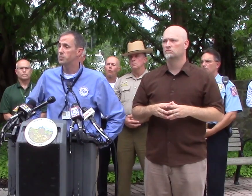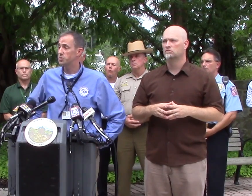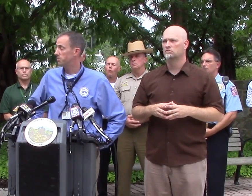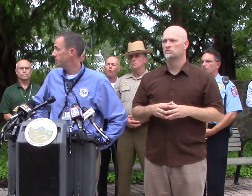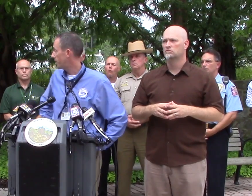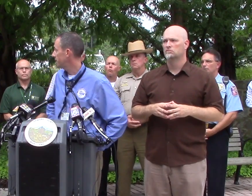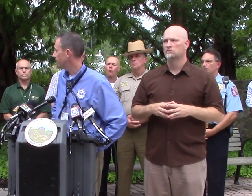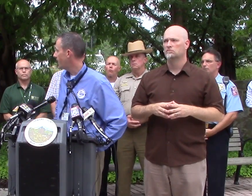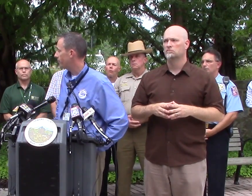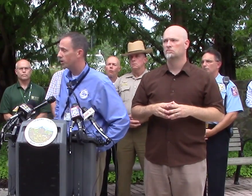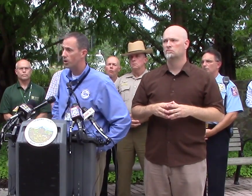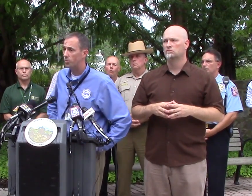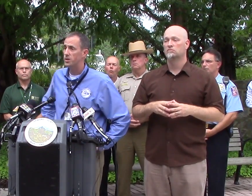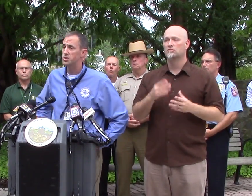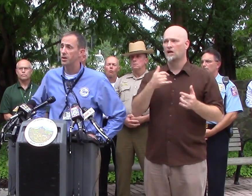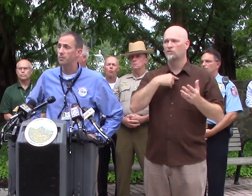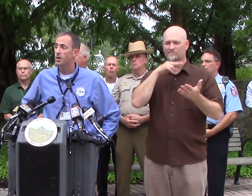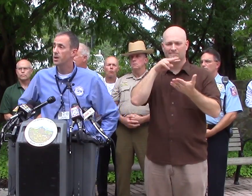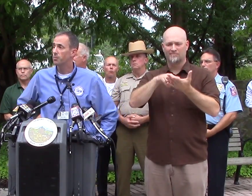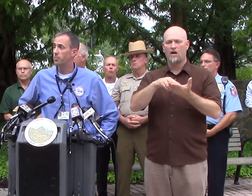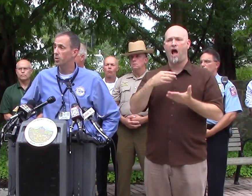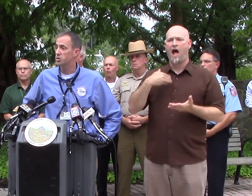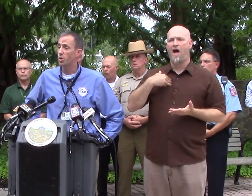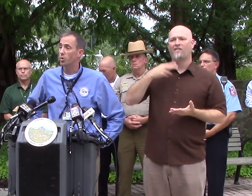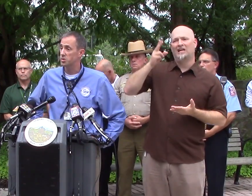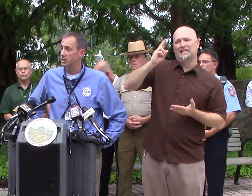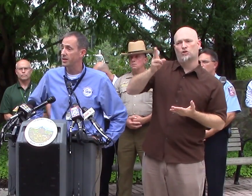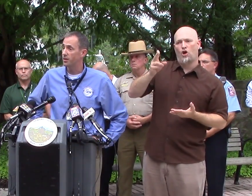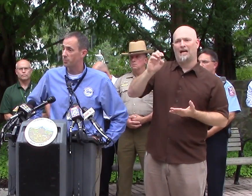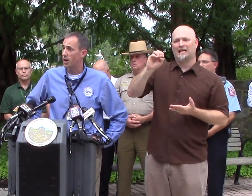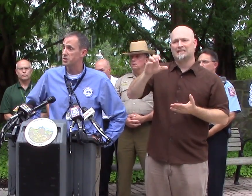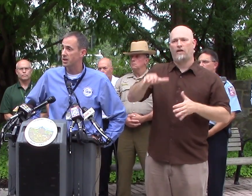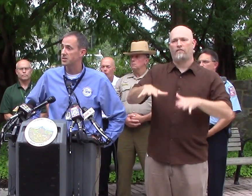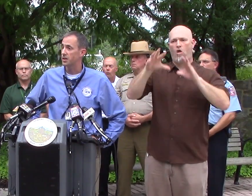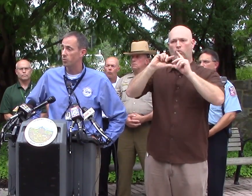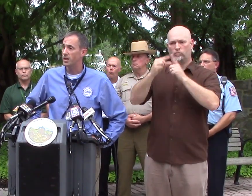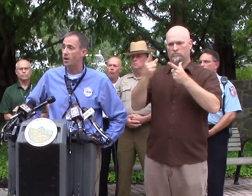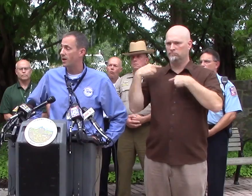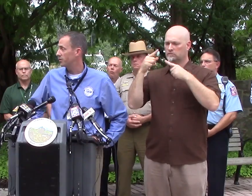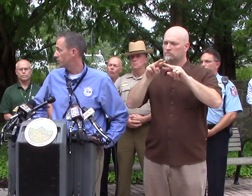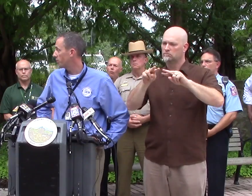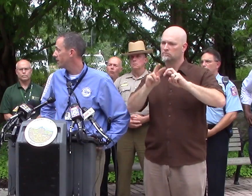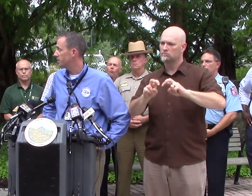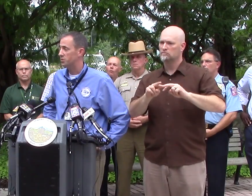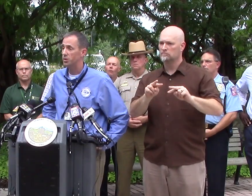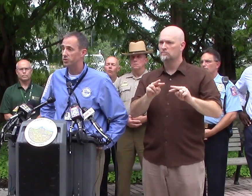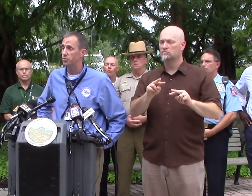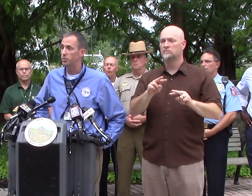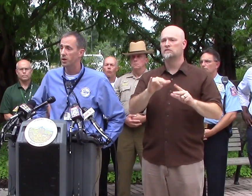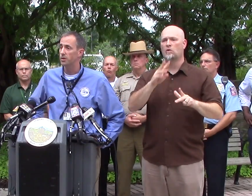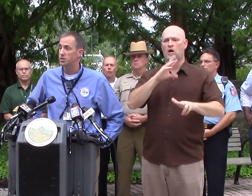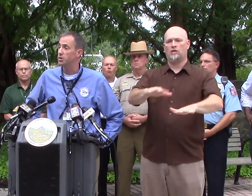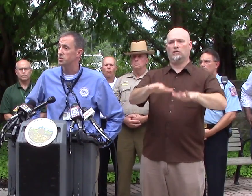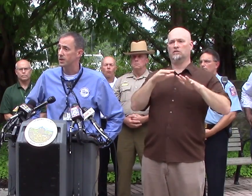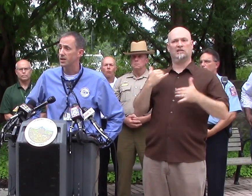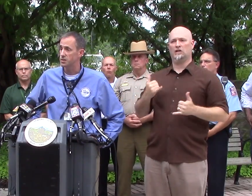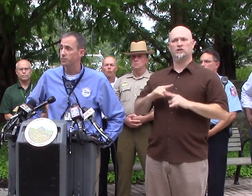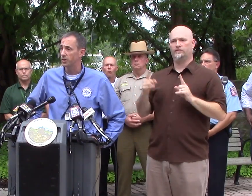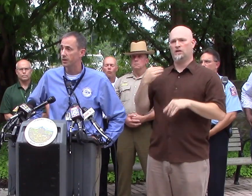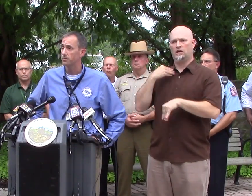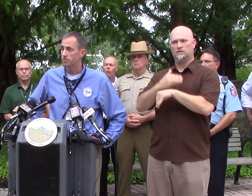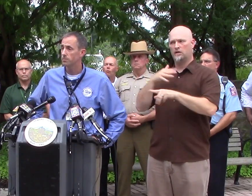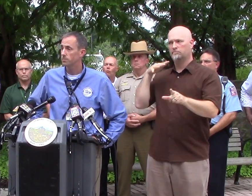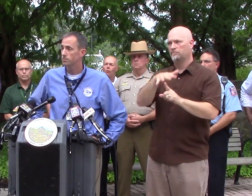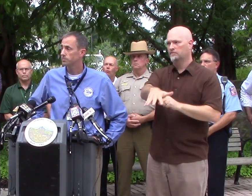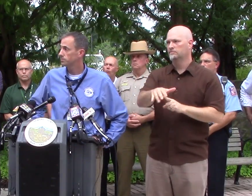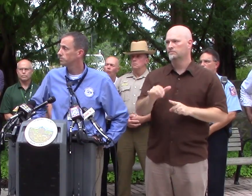about a year and a half ago, which proposed a whole slate of projects that we now have at the ready as we look to use mitigation